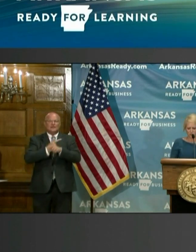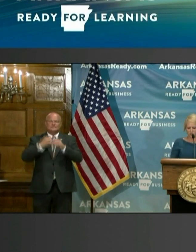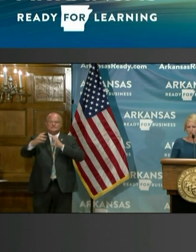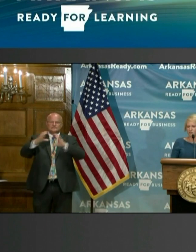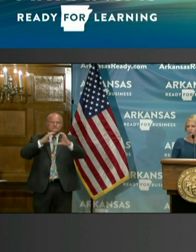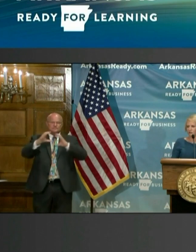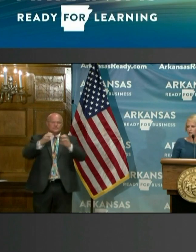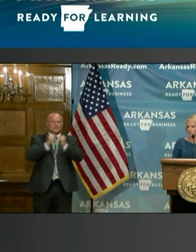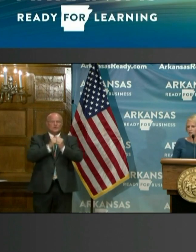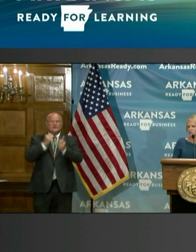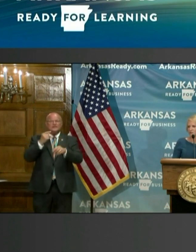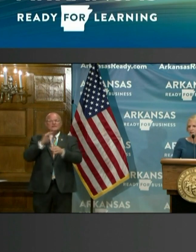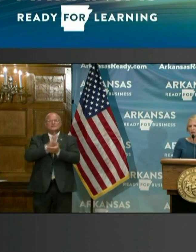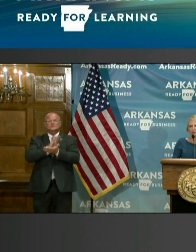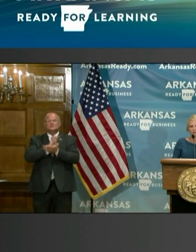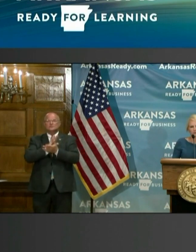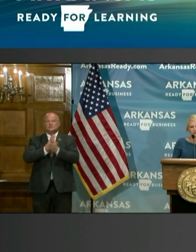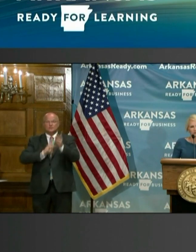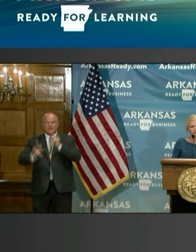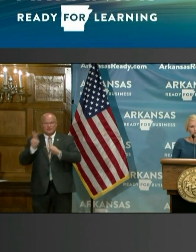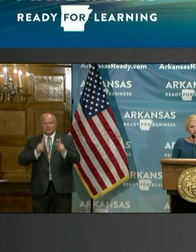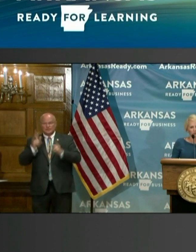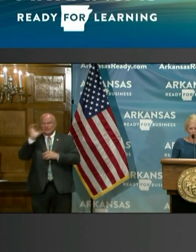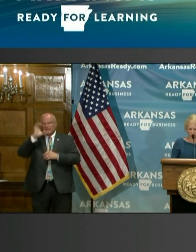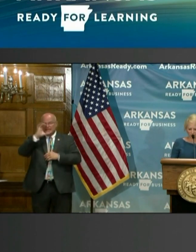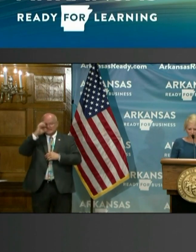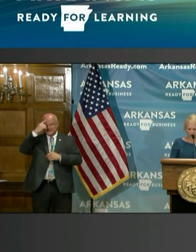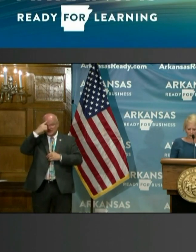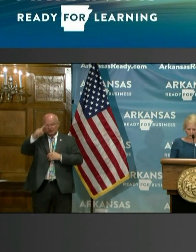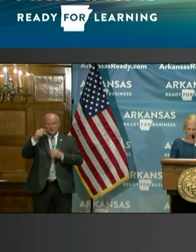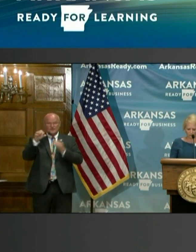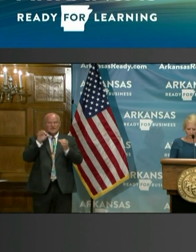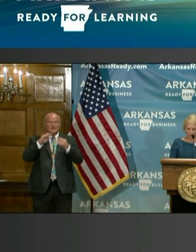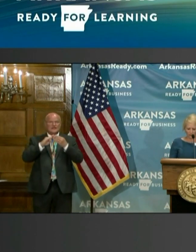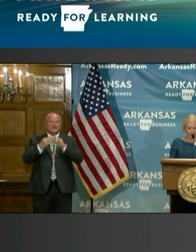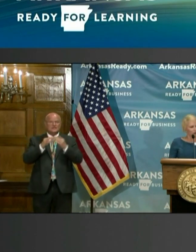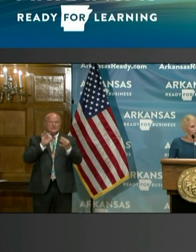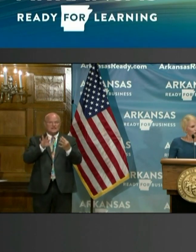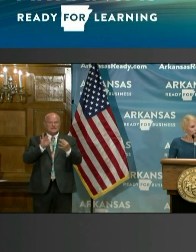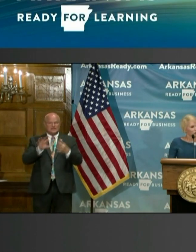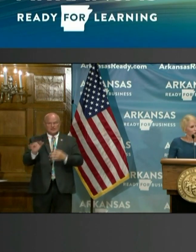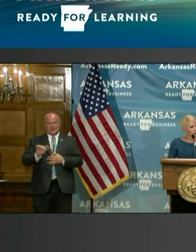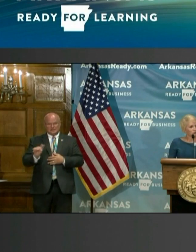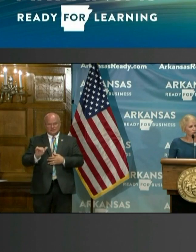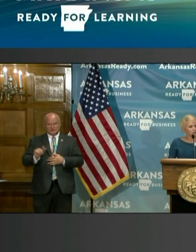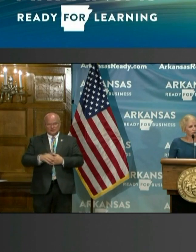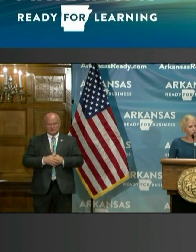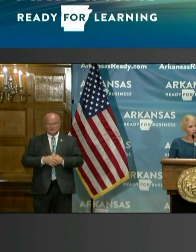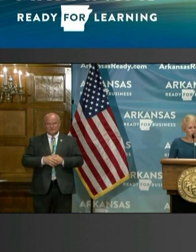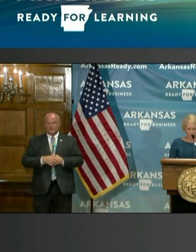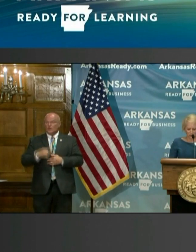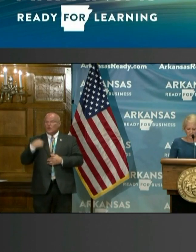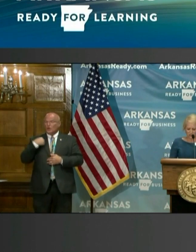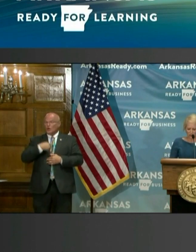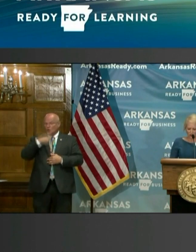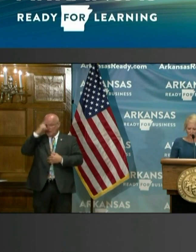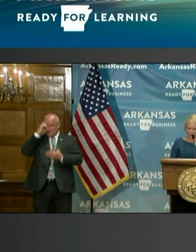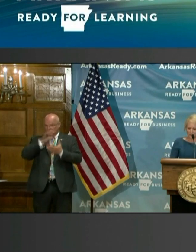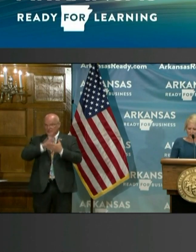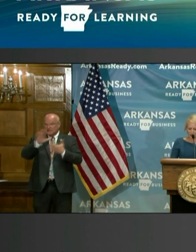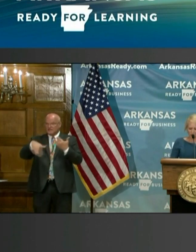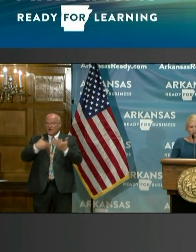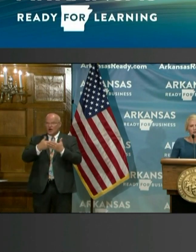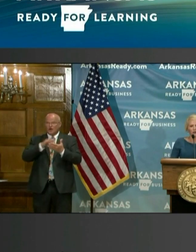interactions with school district officials and seek opportunities for community feedback. We believe that all students can